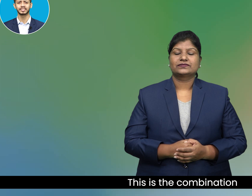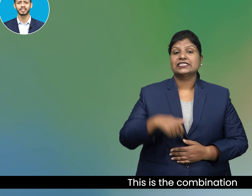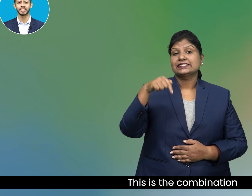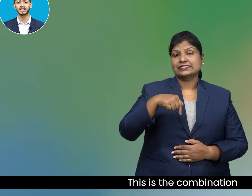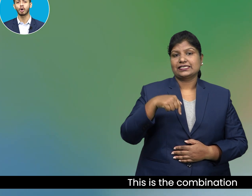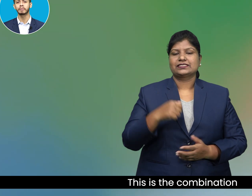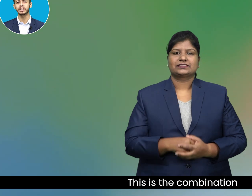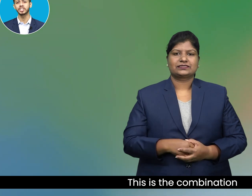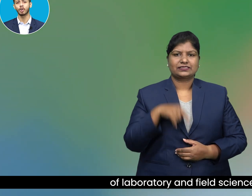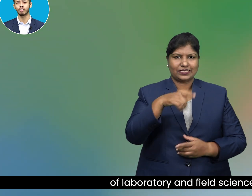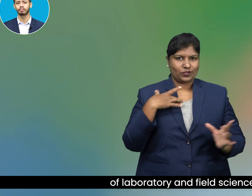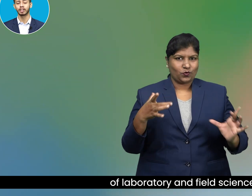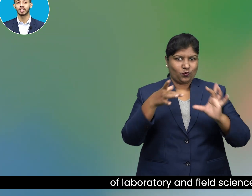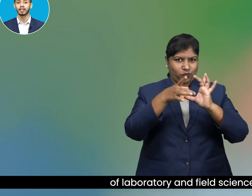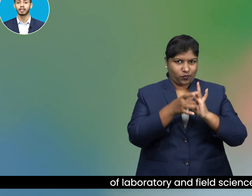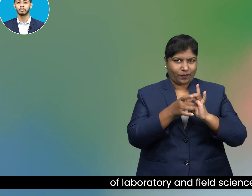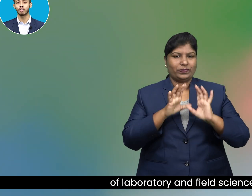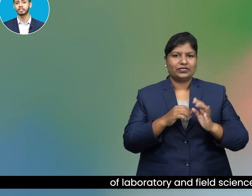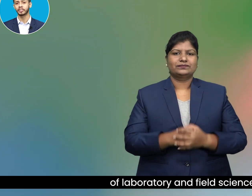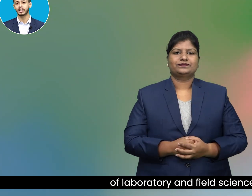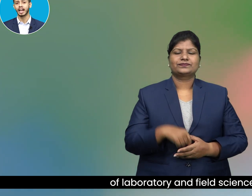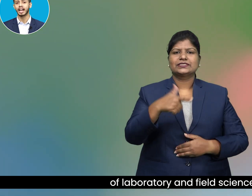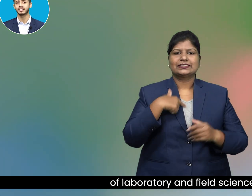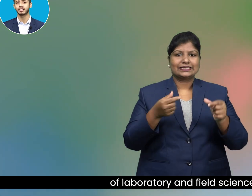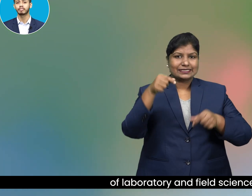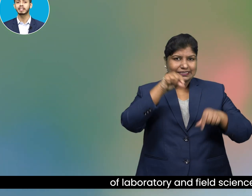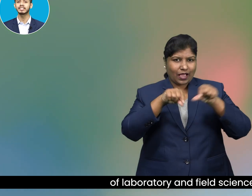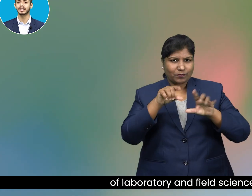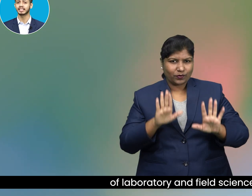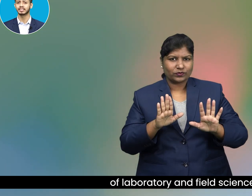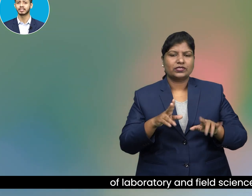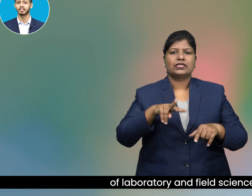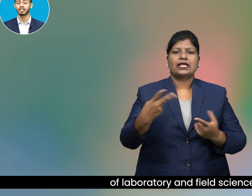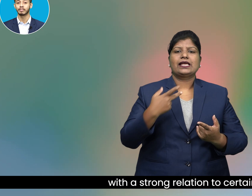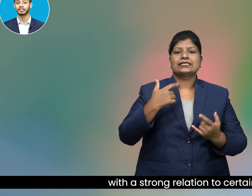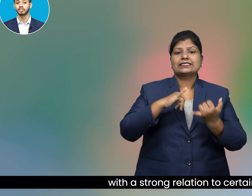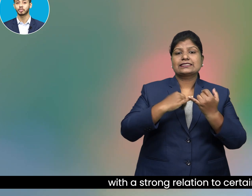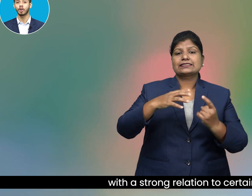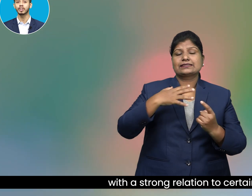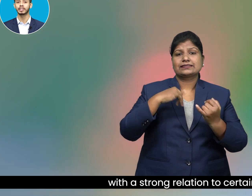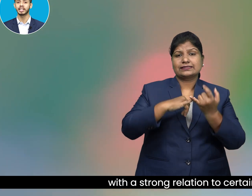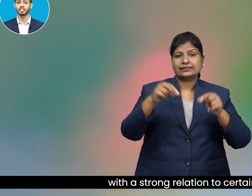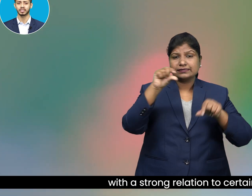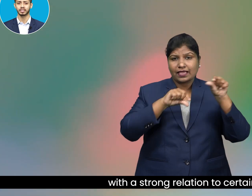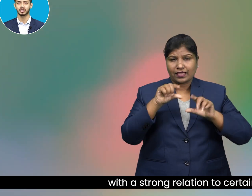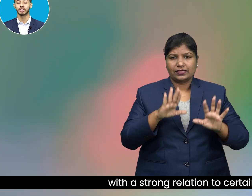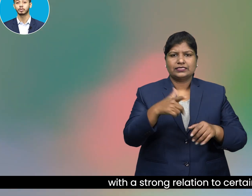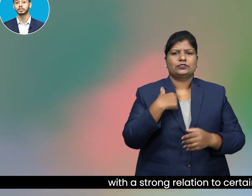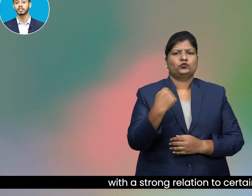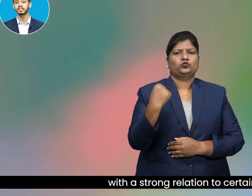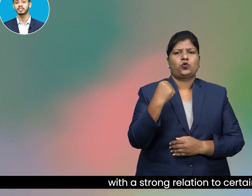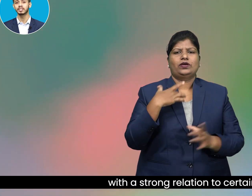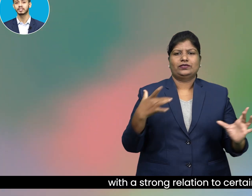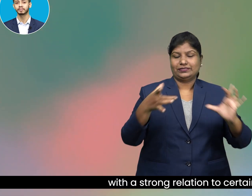This is the combination of laboratory and field science with a strong relation